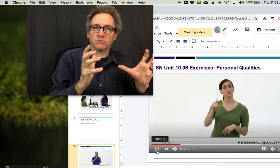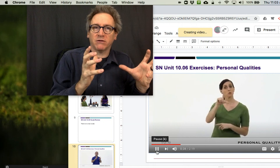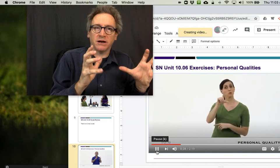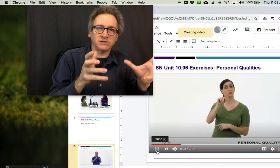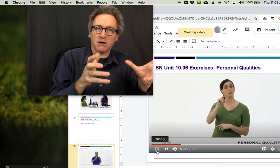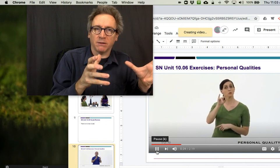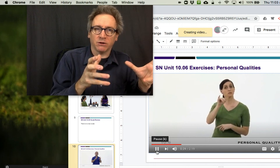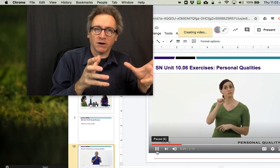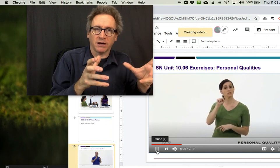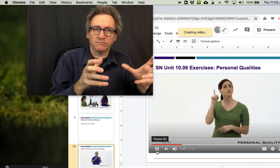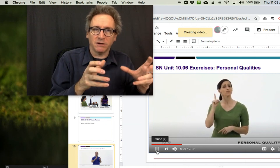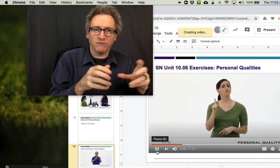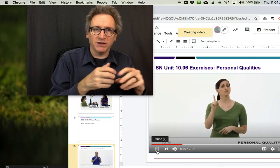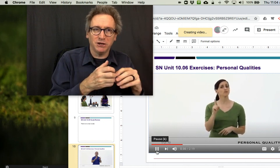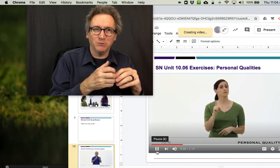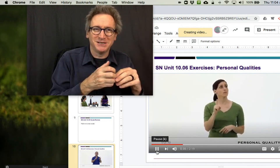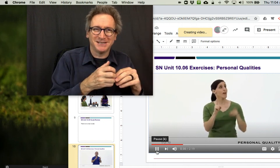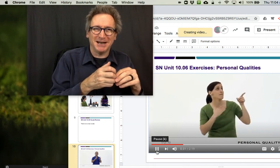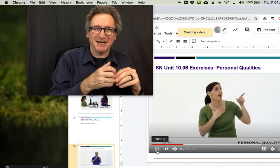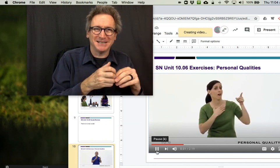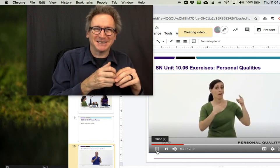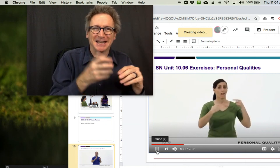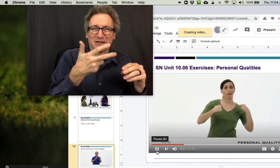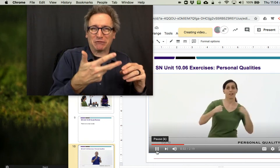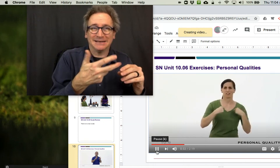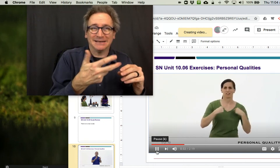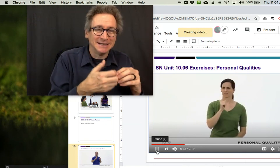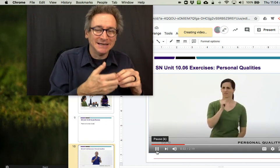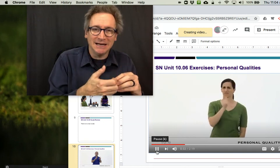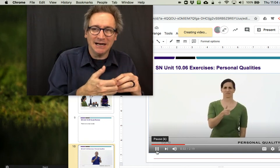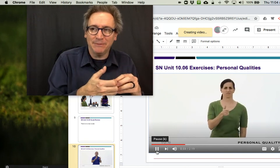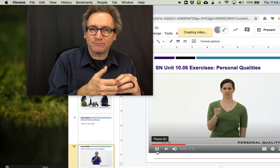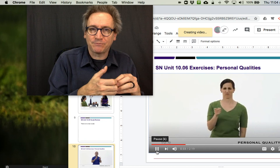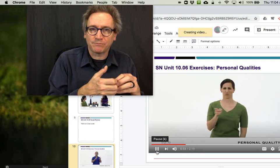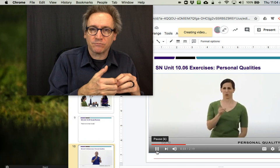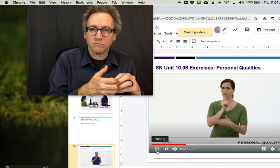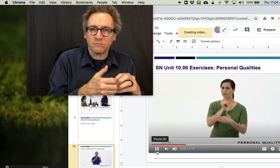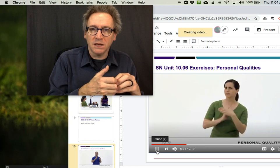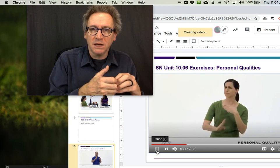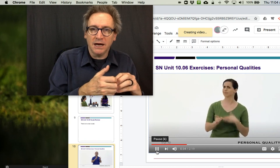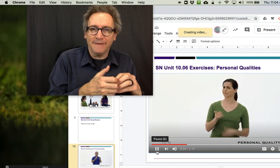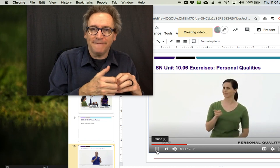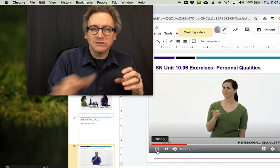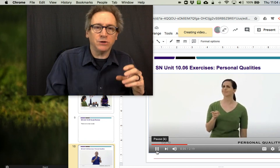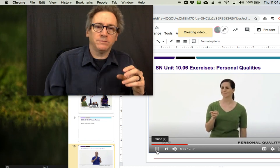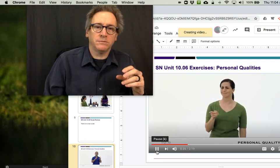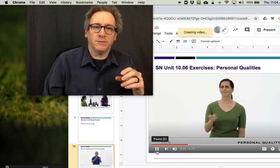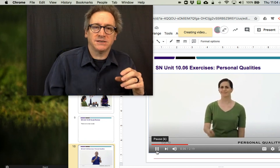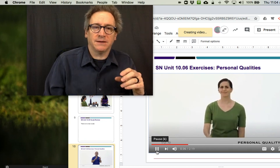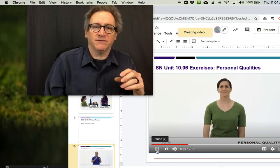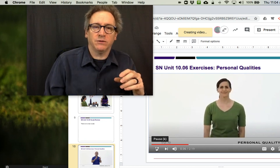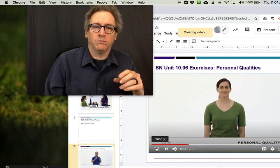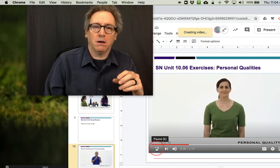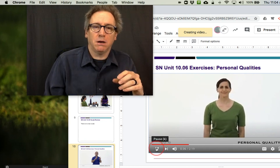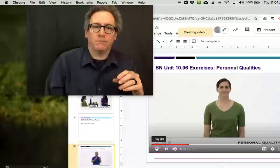is a nice round number, right? Everything in human society tends to like 3s. Um, so I'm going to